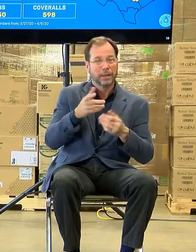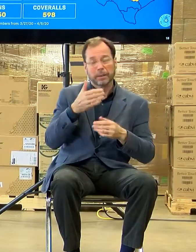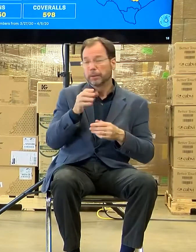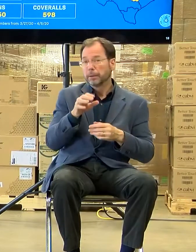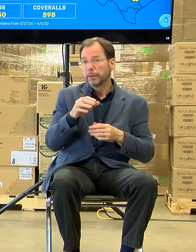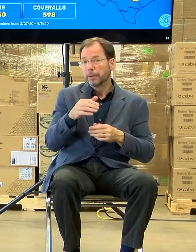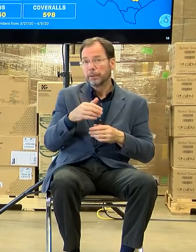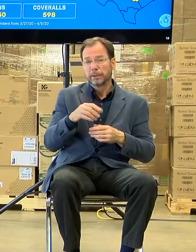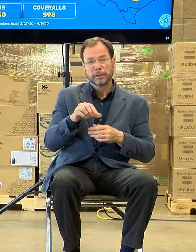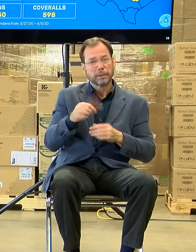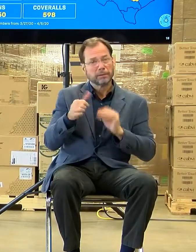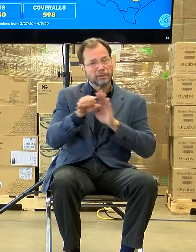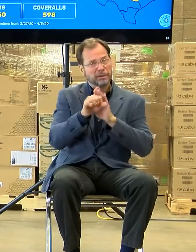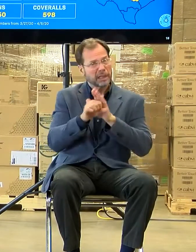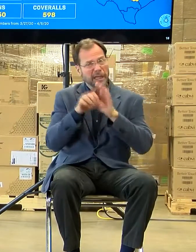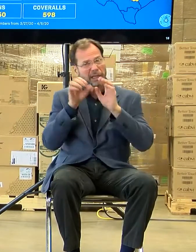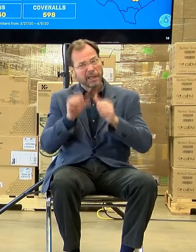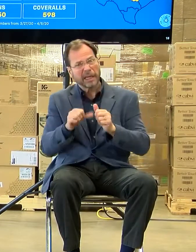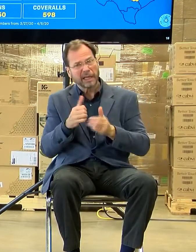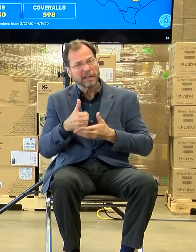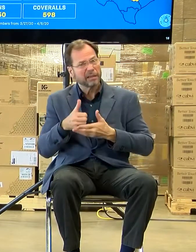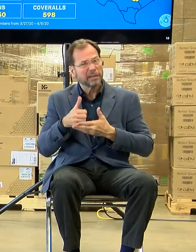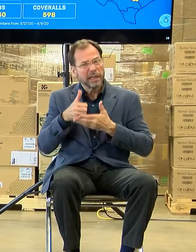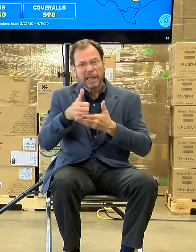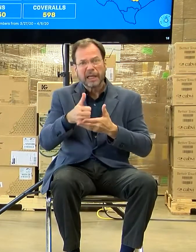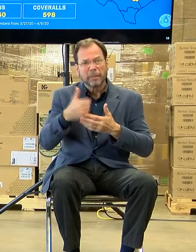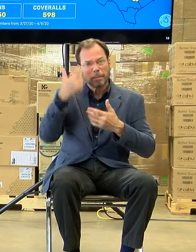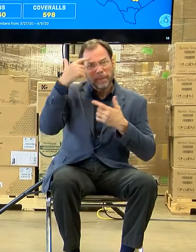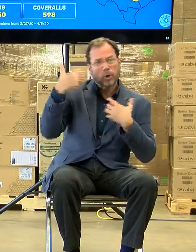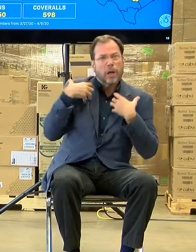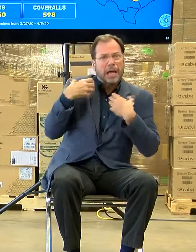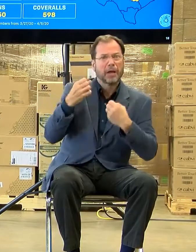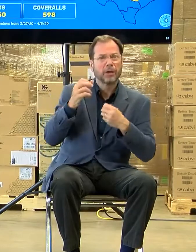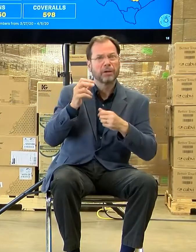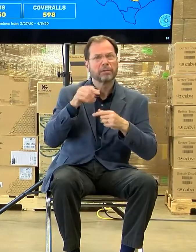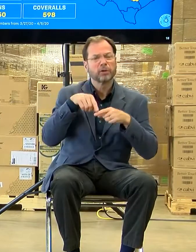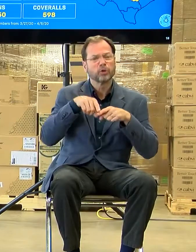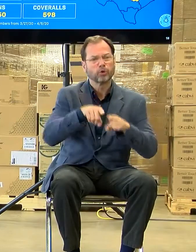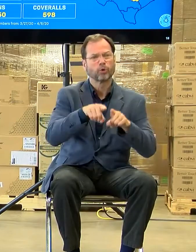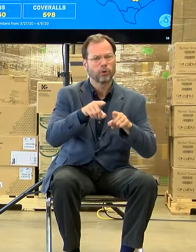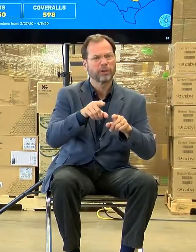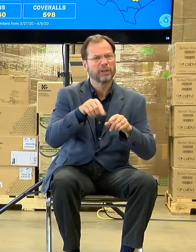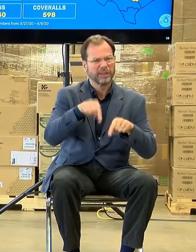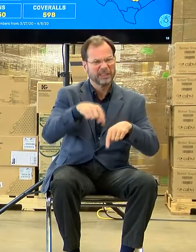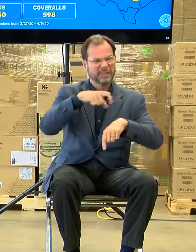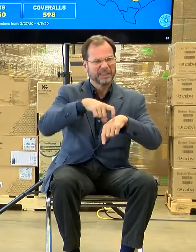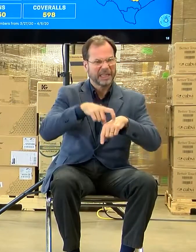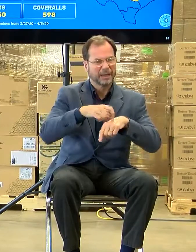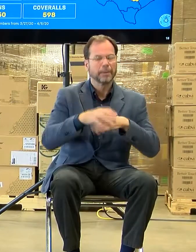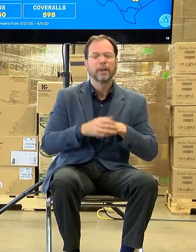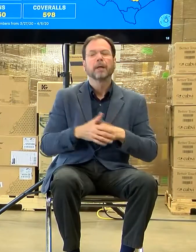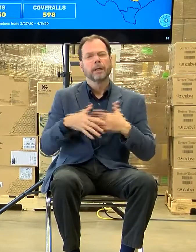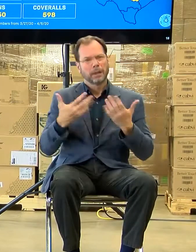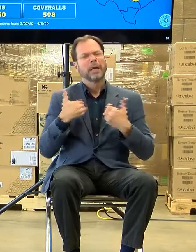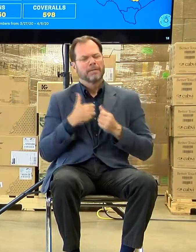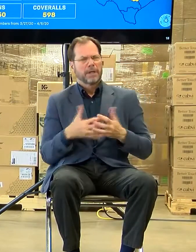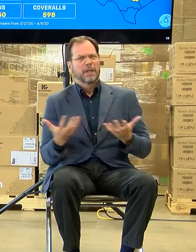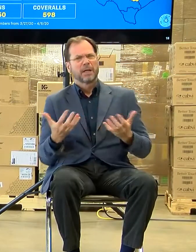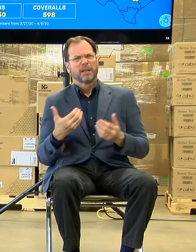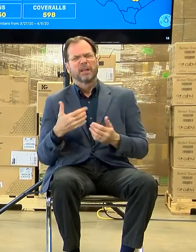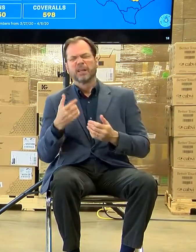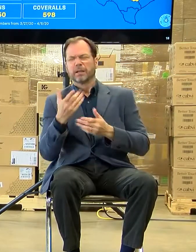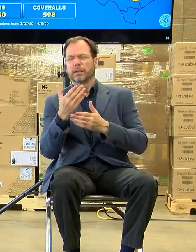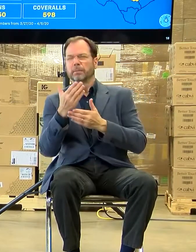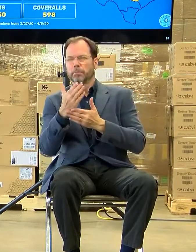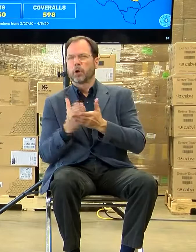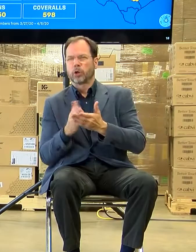that the state can do to focus on mental health of Texans during this time? Well, there is a lot, and I'll answer that in